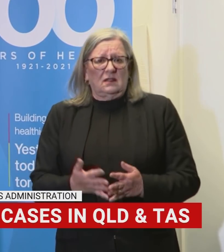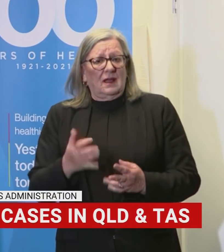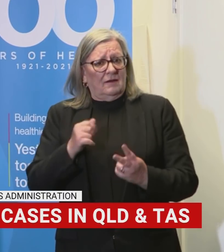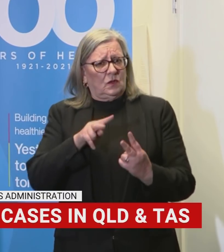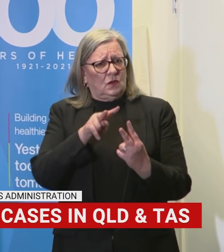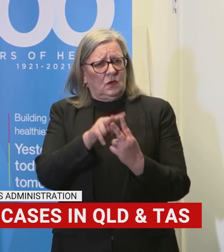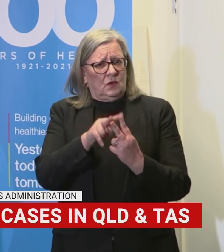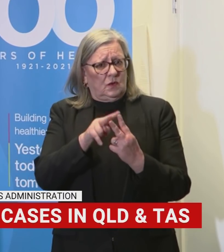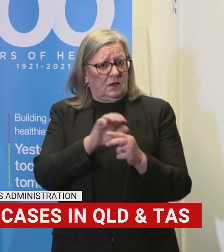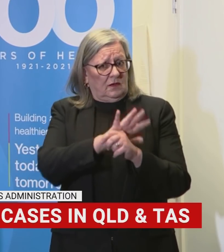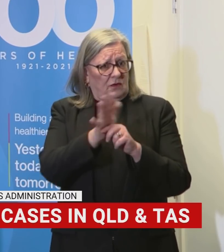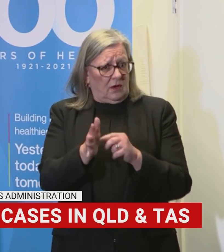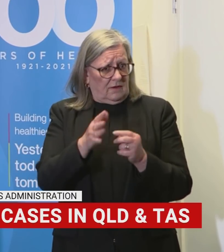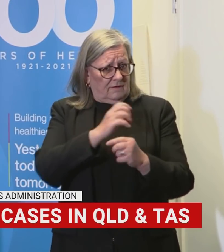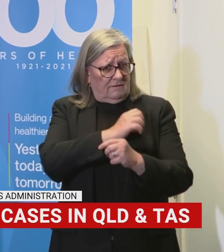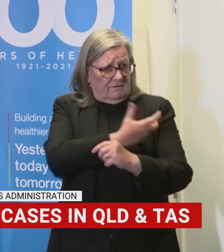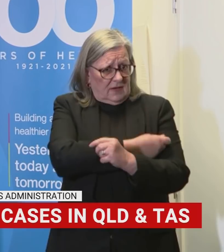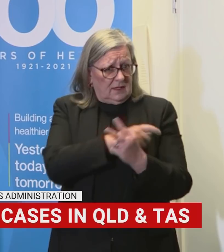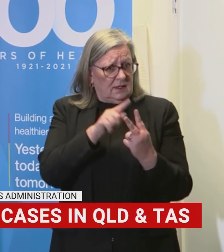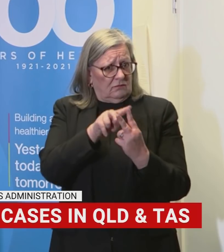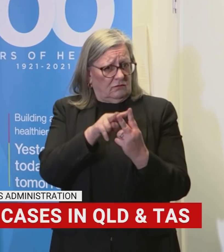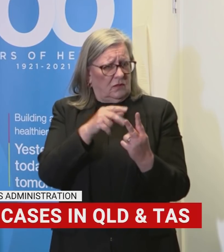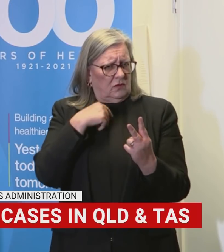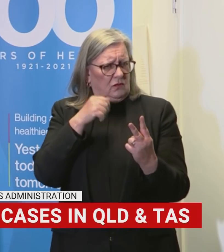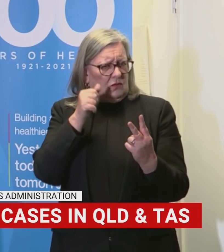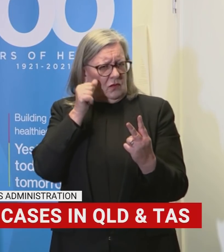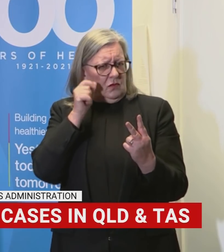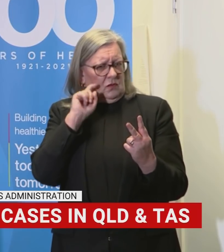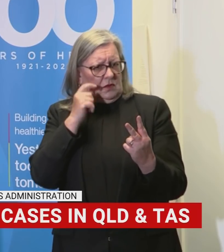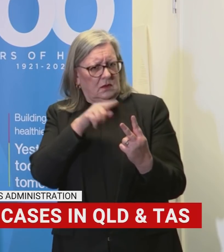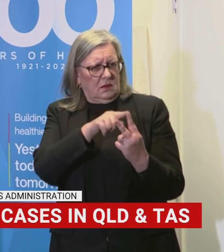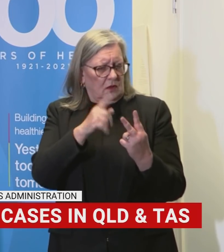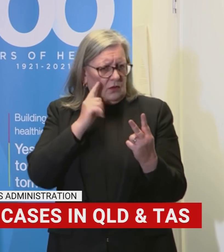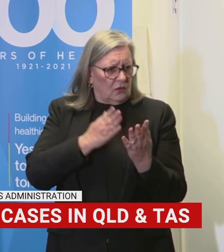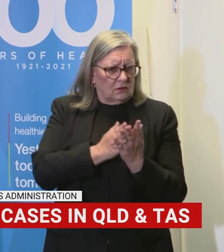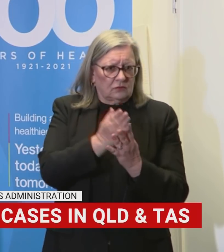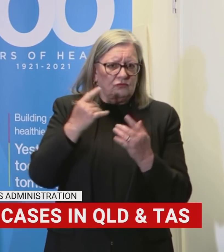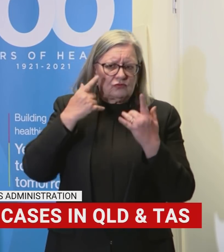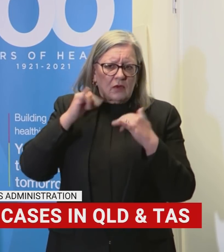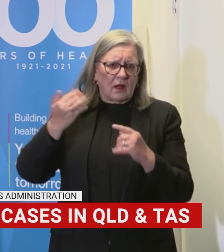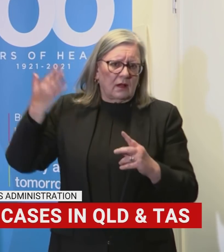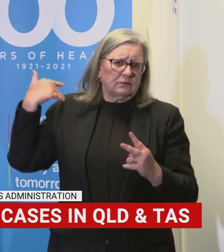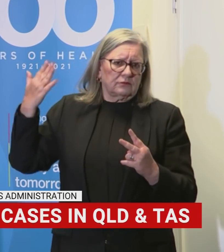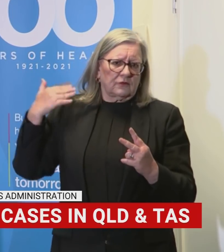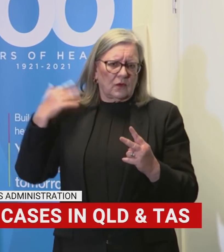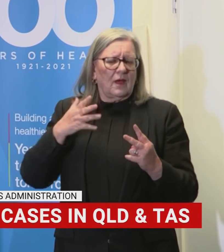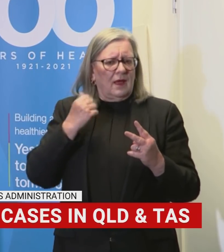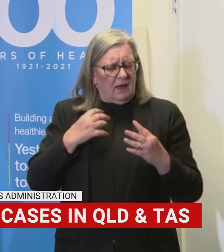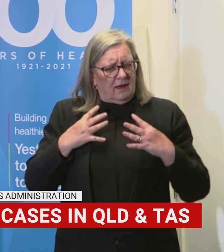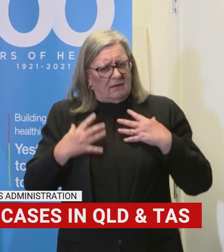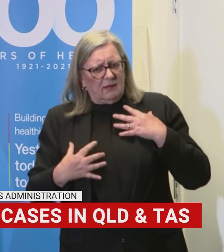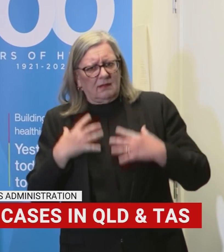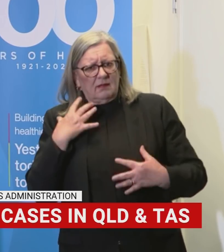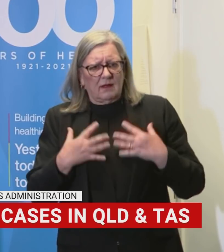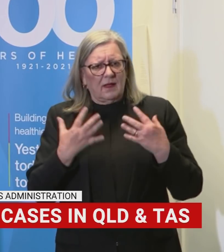were expected and found in the clinical trials. The adverse events are more common after the first dose of